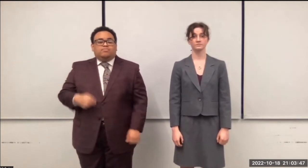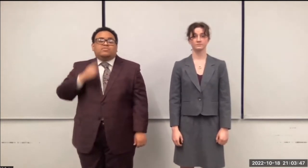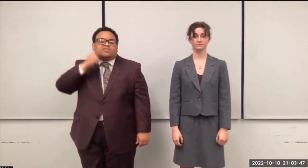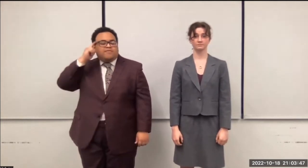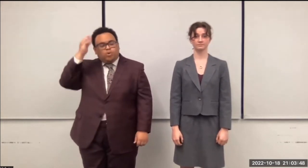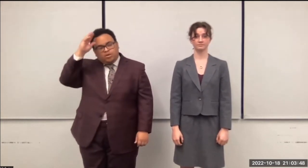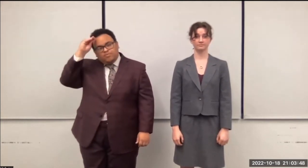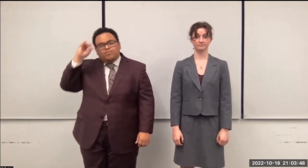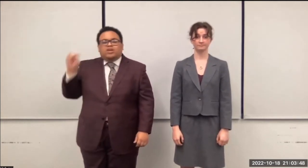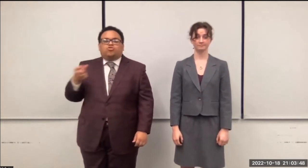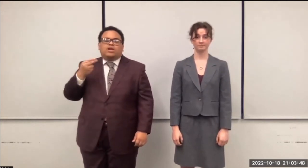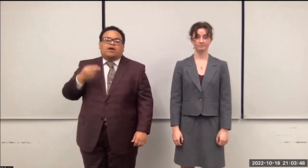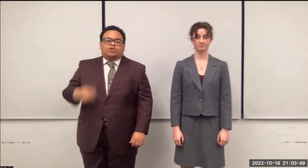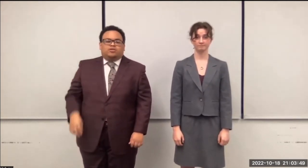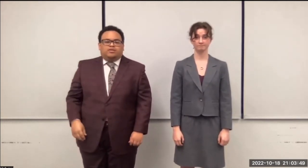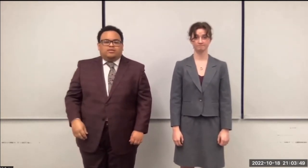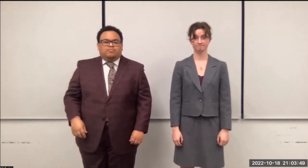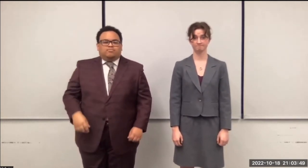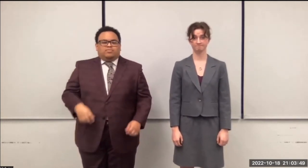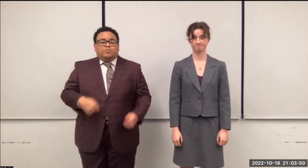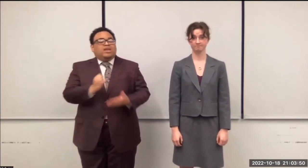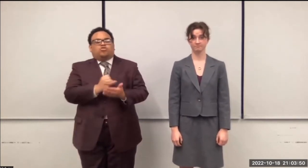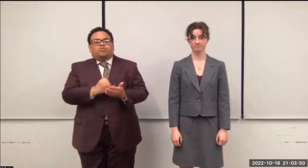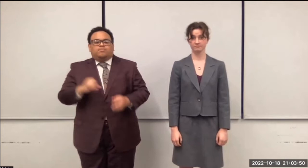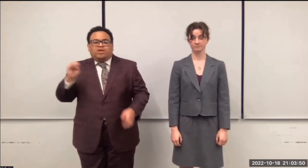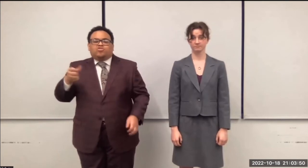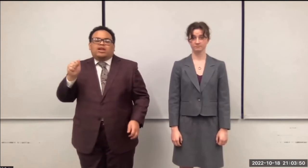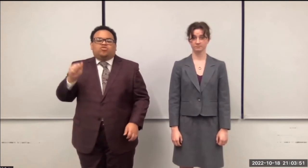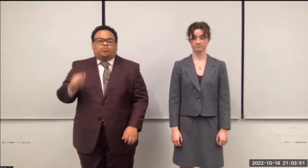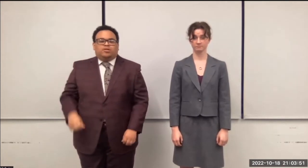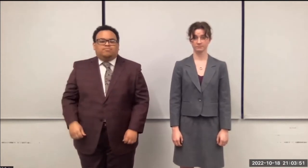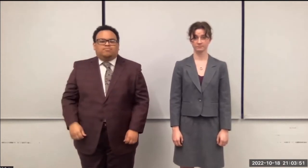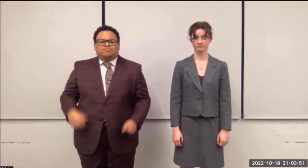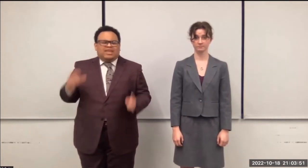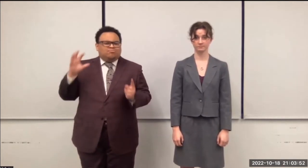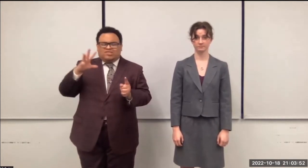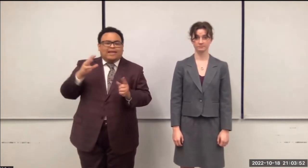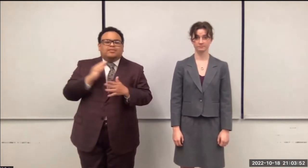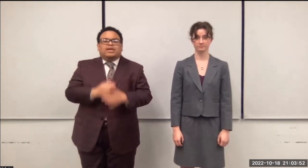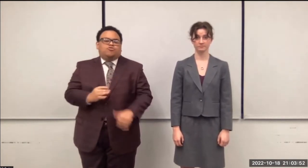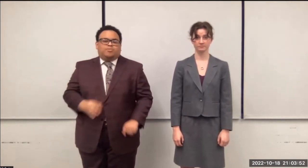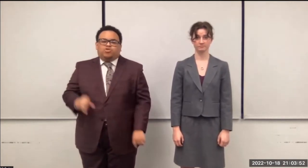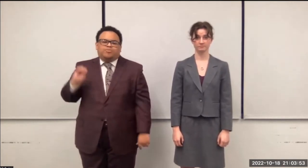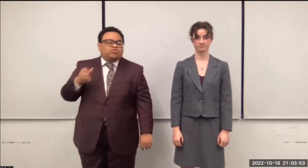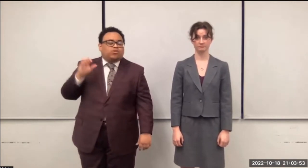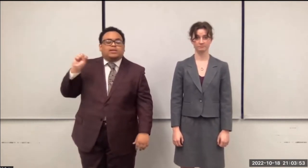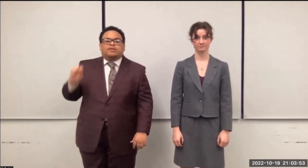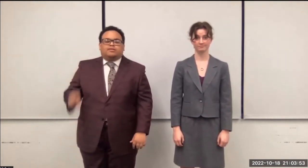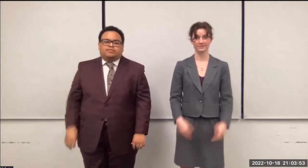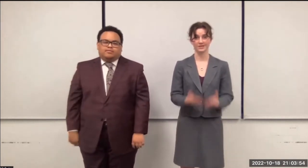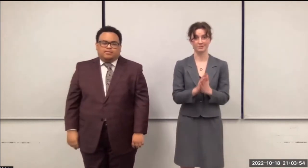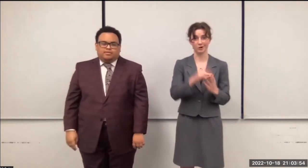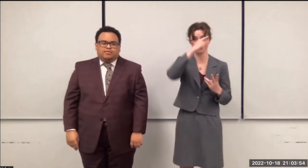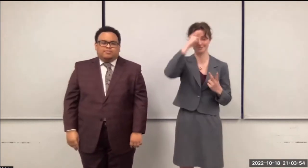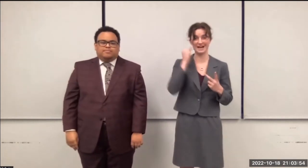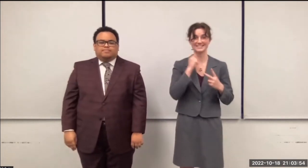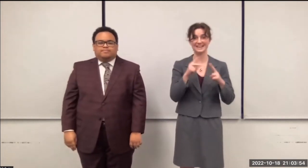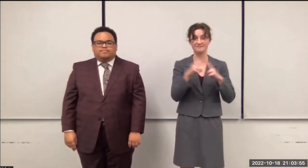Deaf Boy by Jordan Howard, The Painter by John Ashbury, and Silently Outnumbered by Joy Alon. The prose, Black, Deaf, and